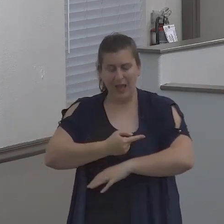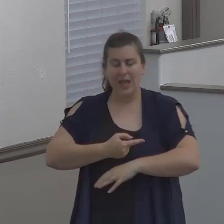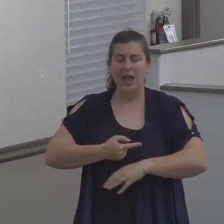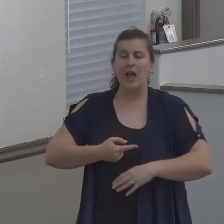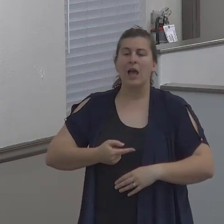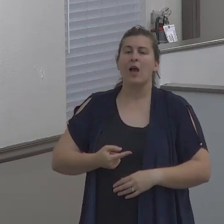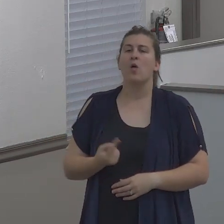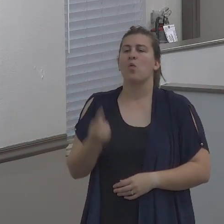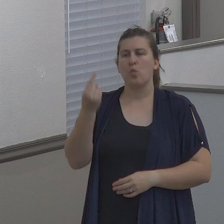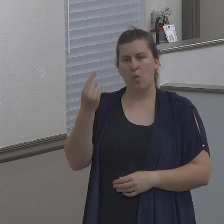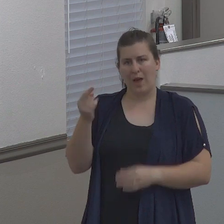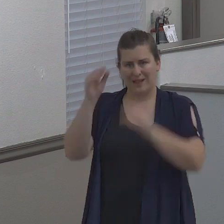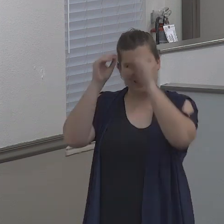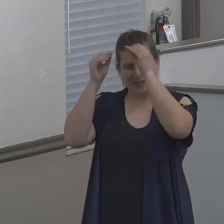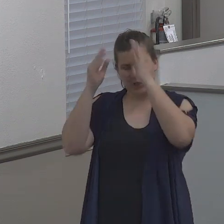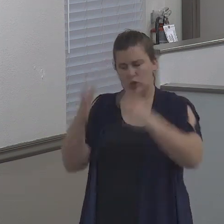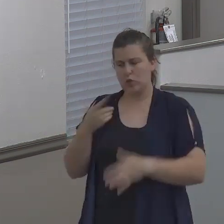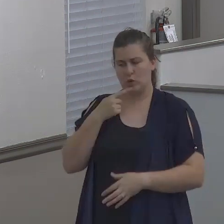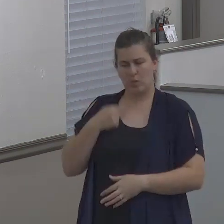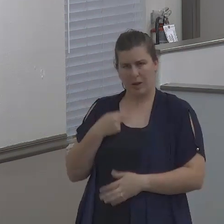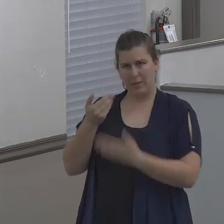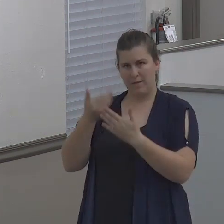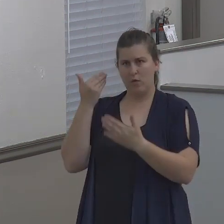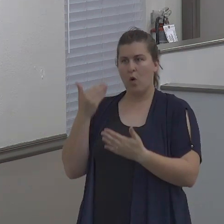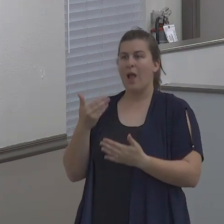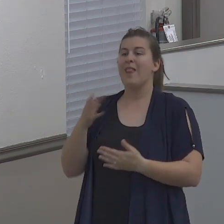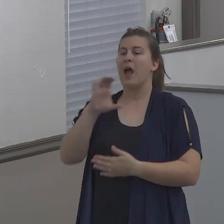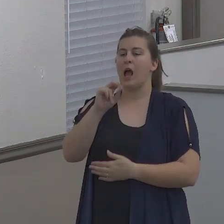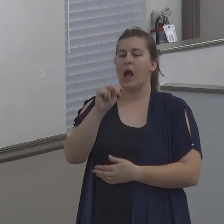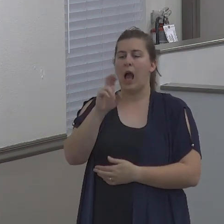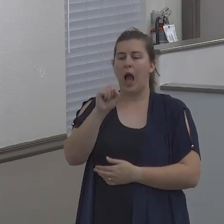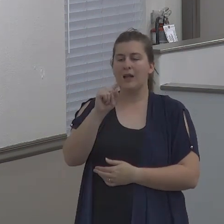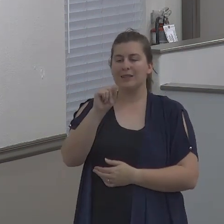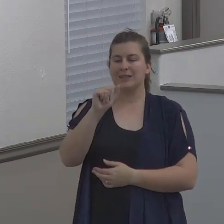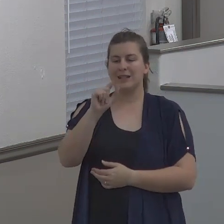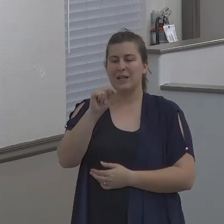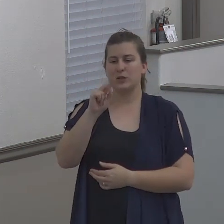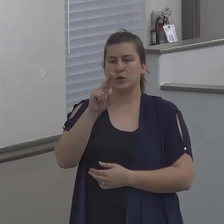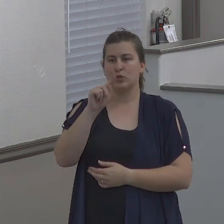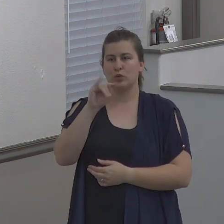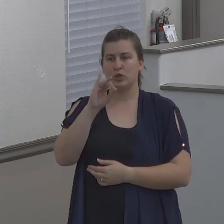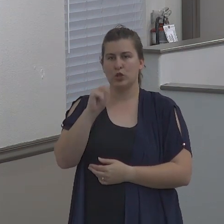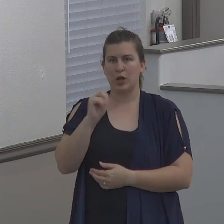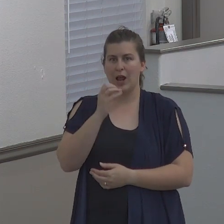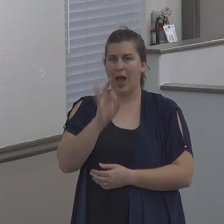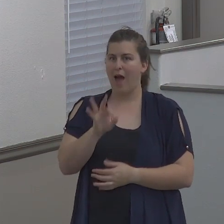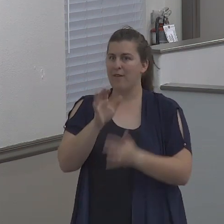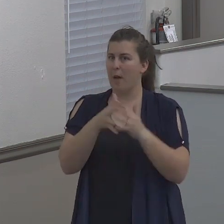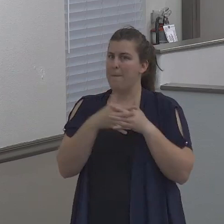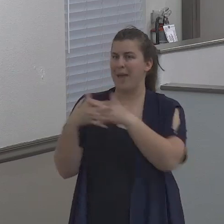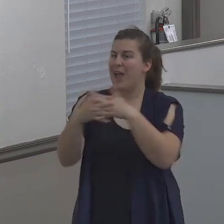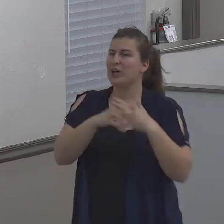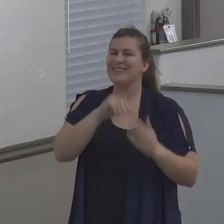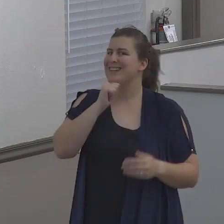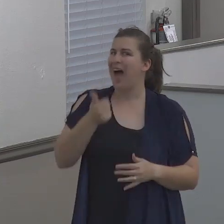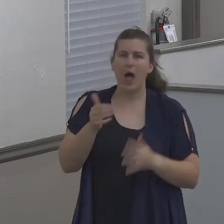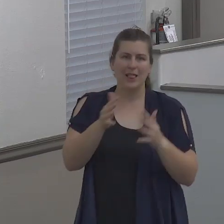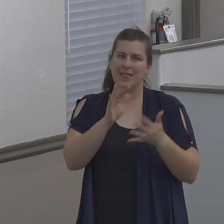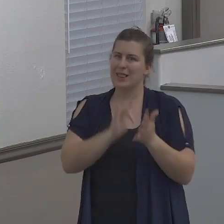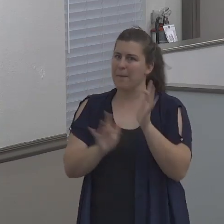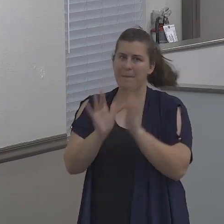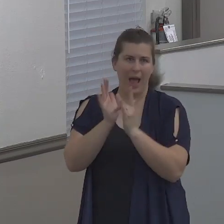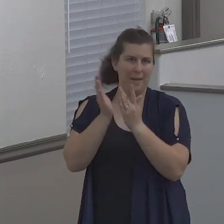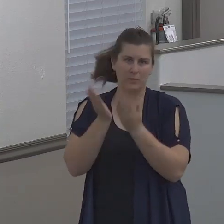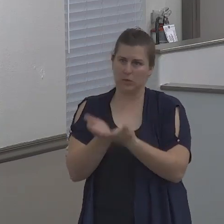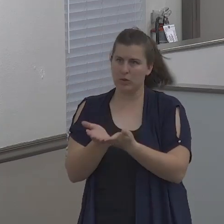one of my professors reminded me of many years ago. He said, never forget, the Constitution of the United States of America is not the